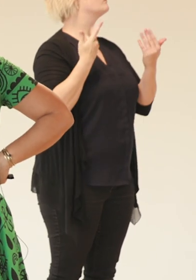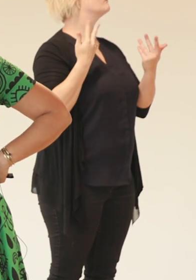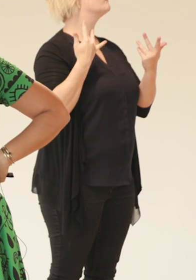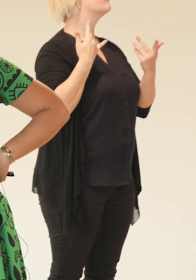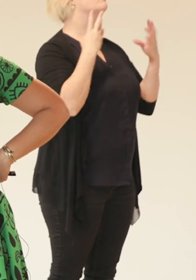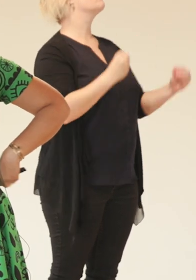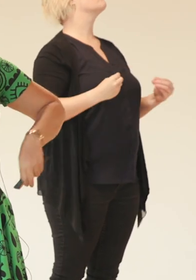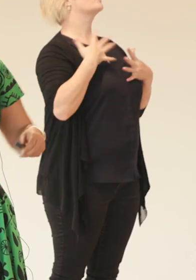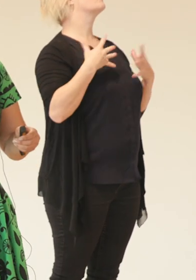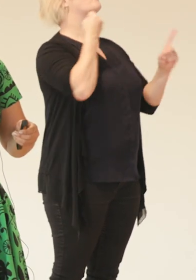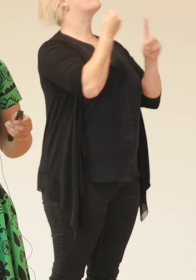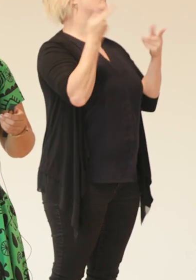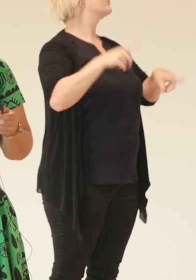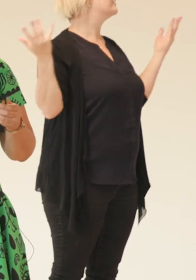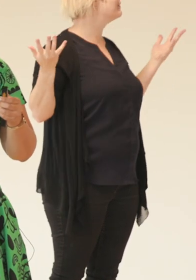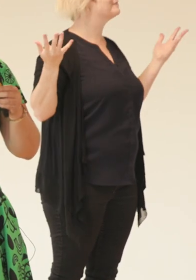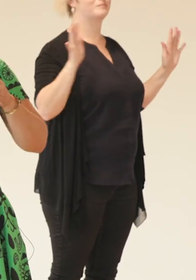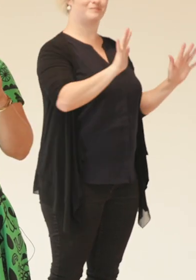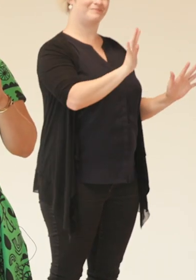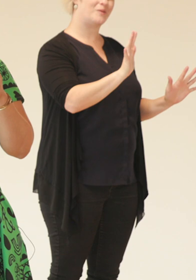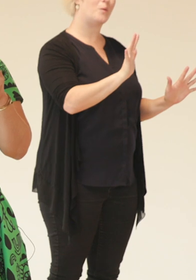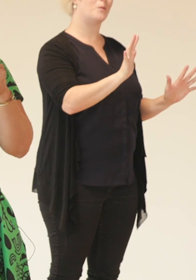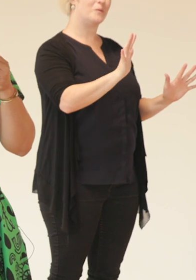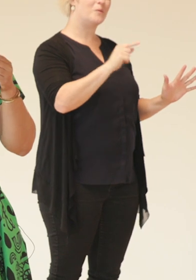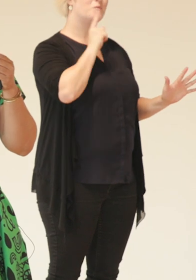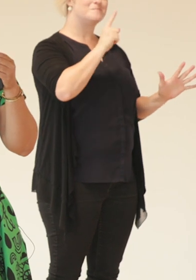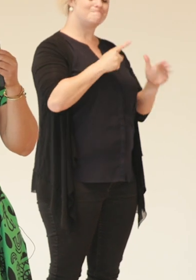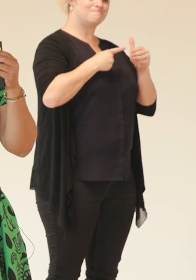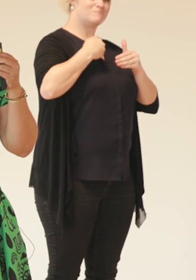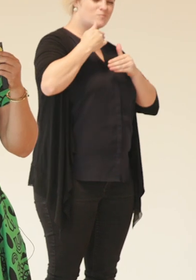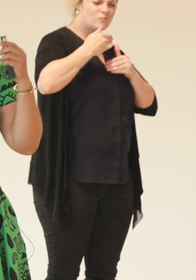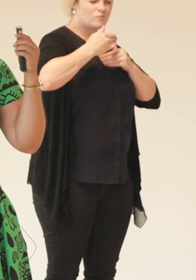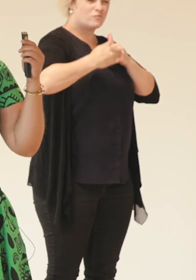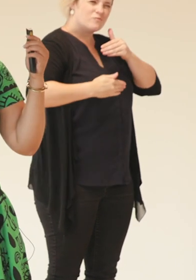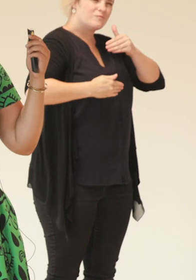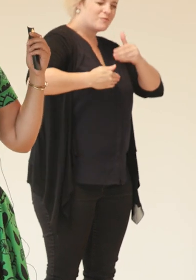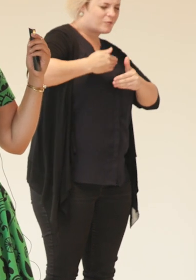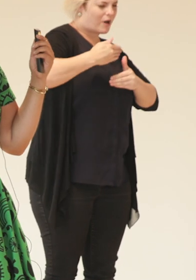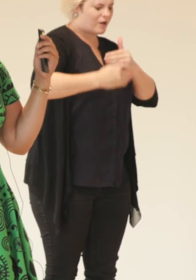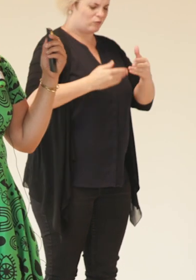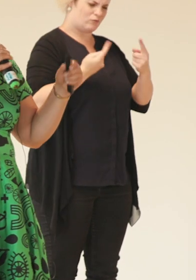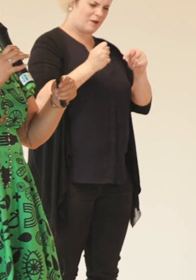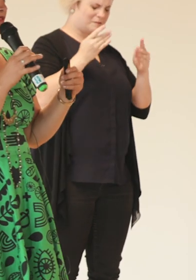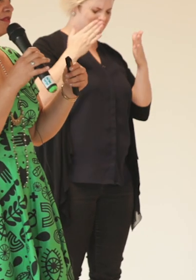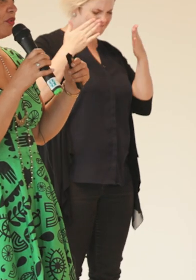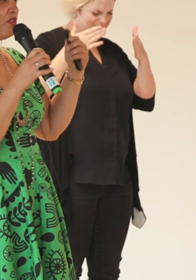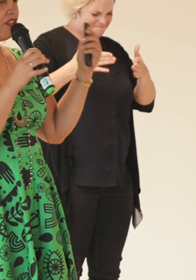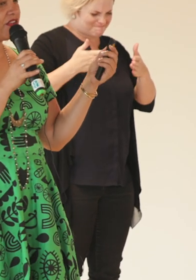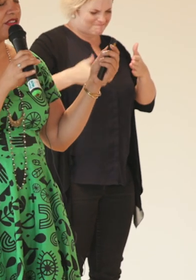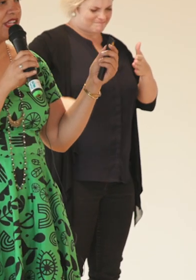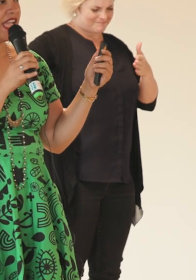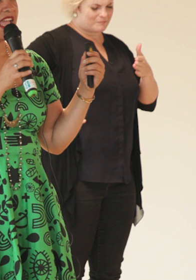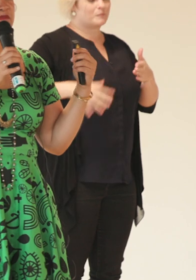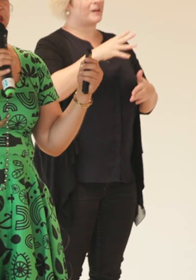listen. But it's hard. And sometimes it's not only hard to listen, but also to believe what